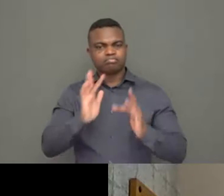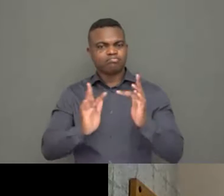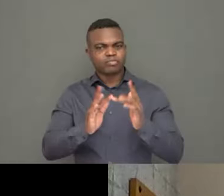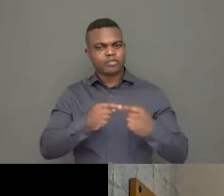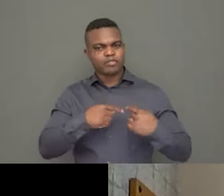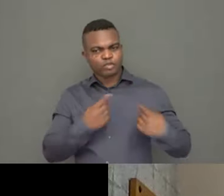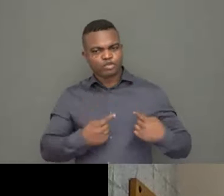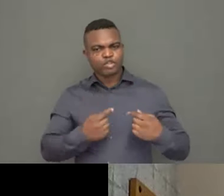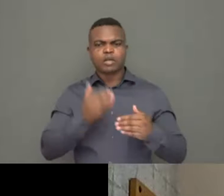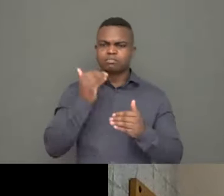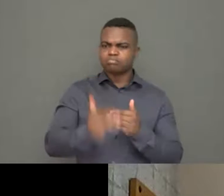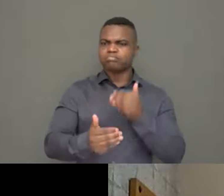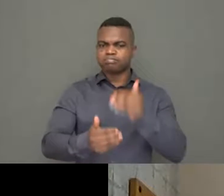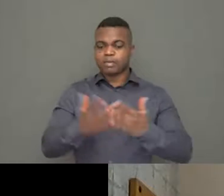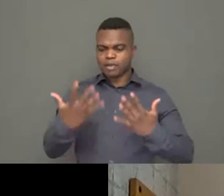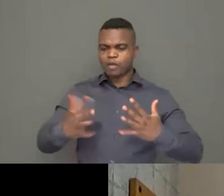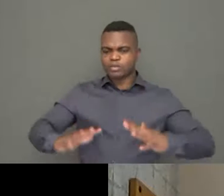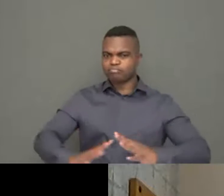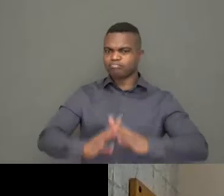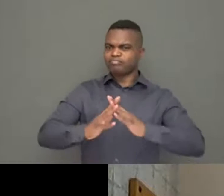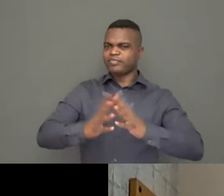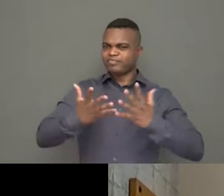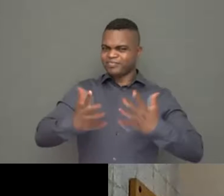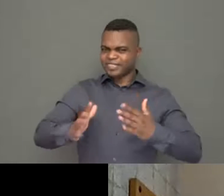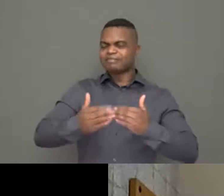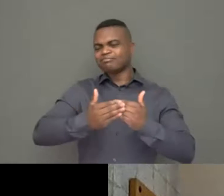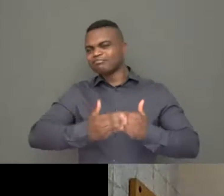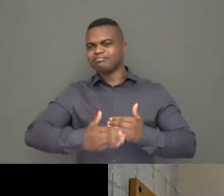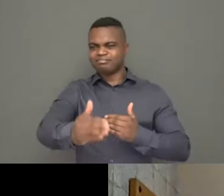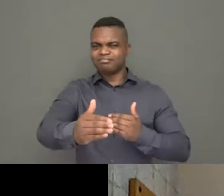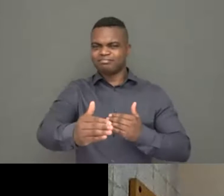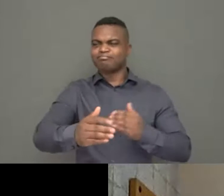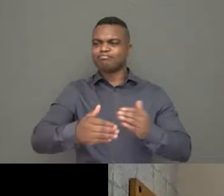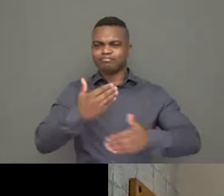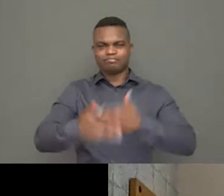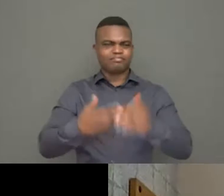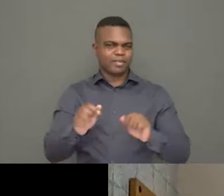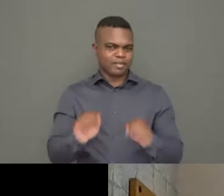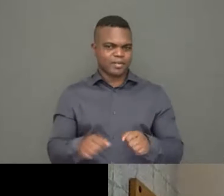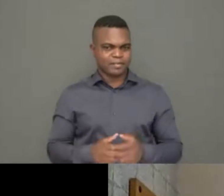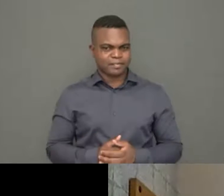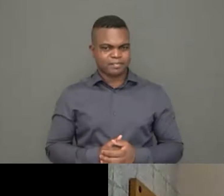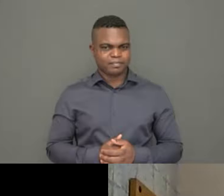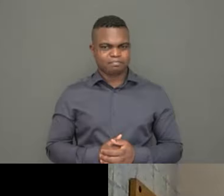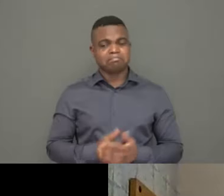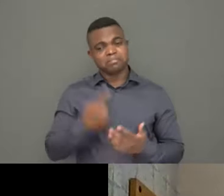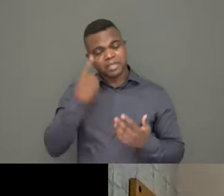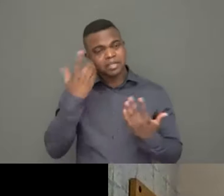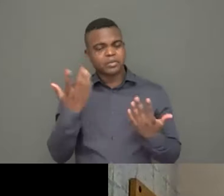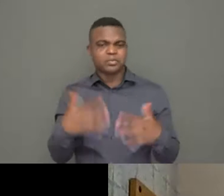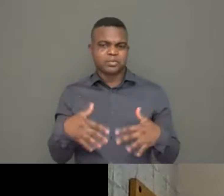yeah, I think it's very, very important to see that, yes, we carry on with it.